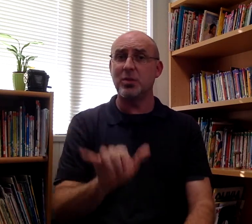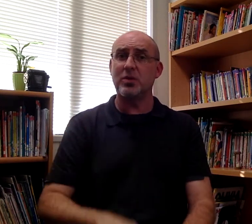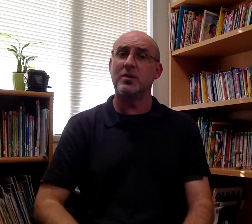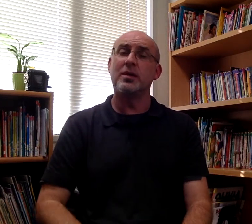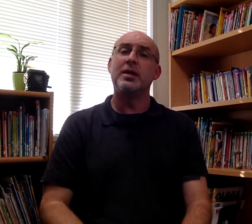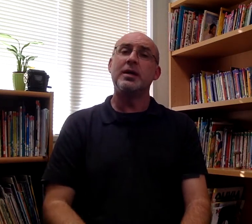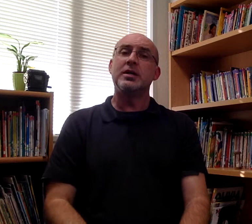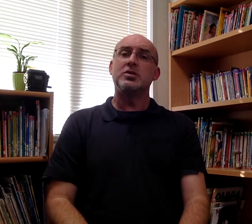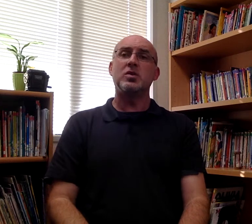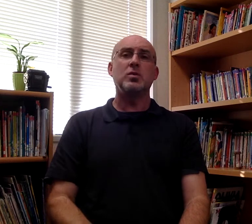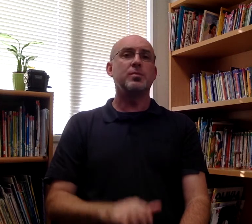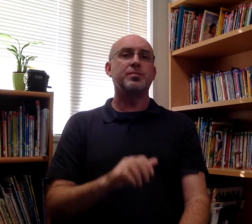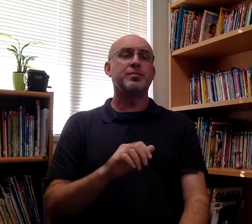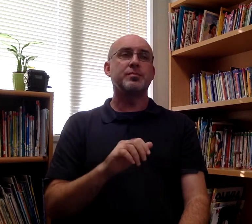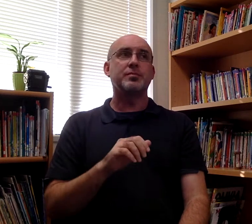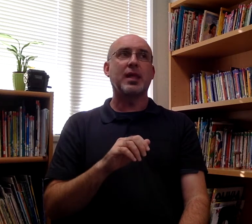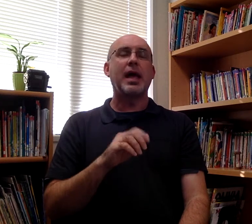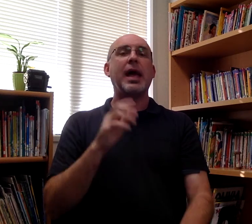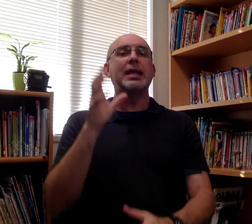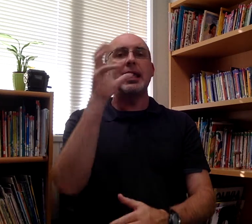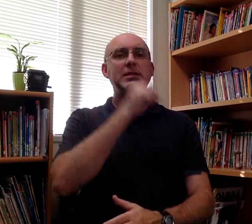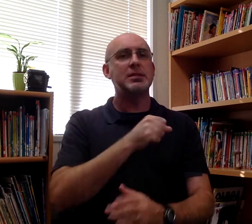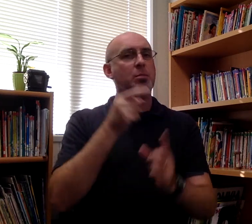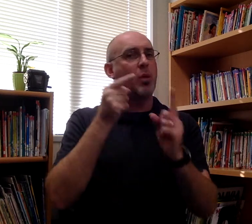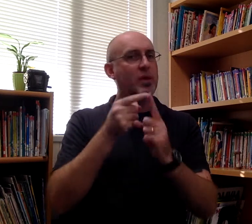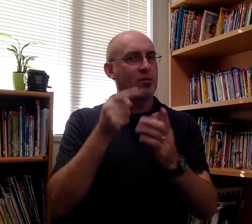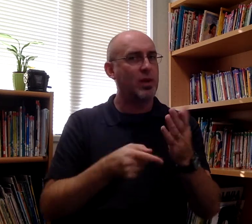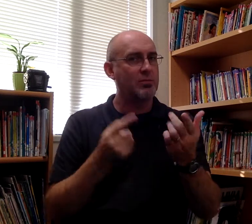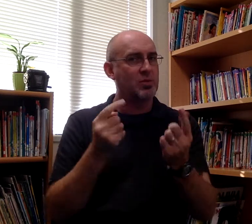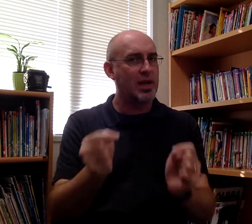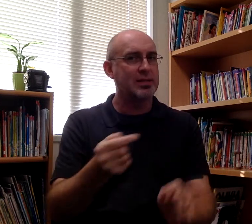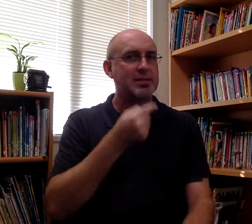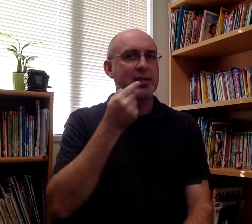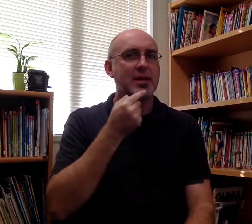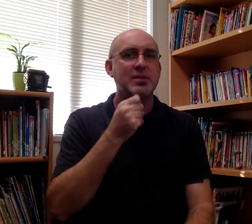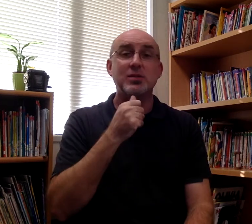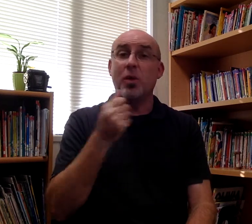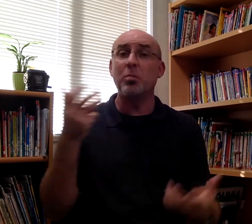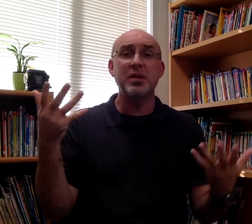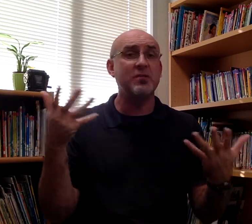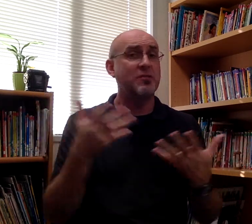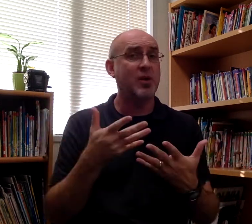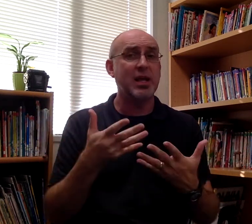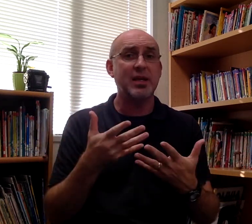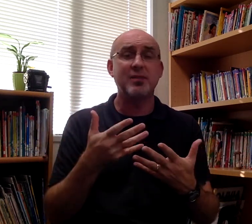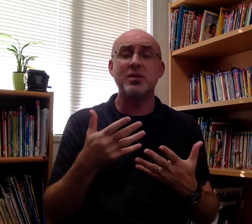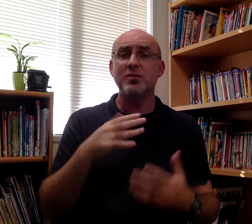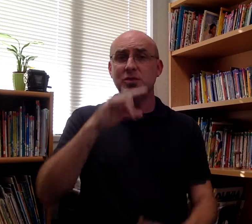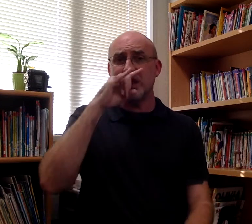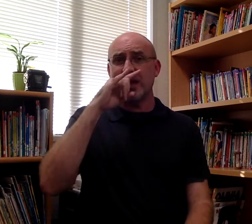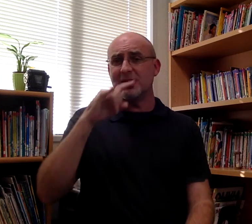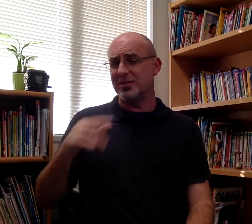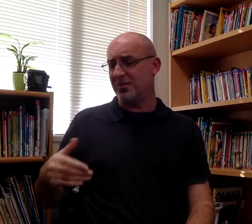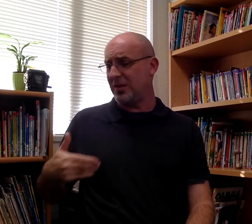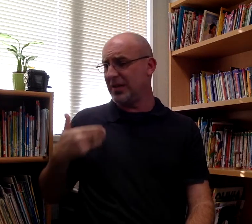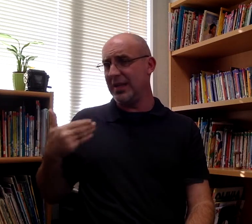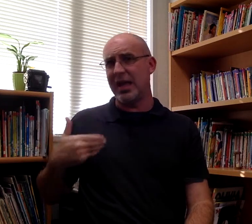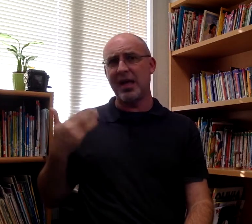similar. So I guess the point of what I'm trying to say is don't be afraid, even if your child is very young,